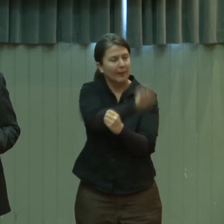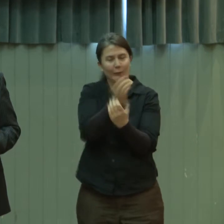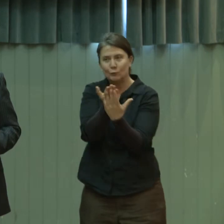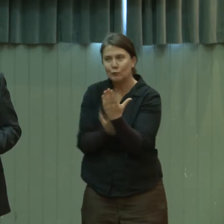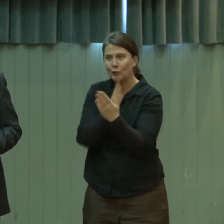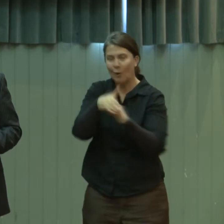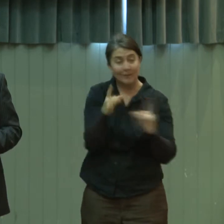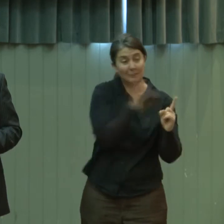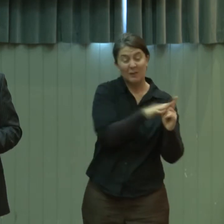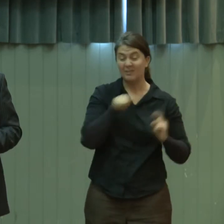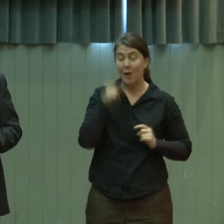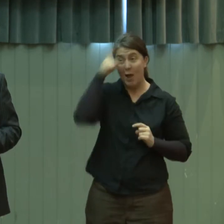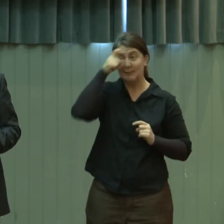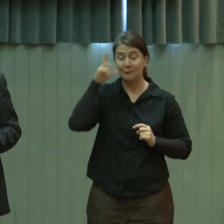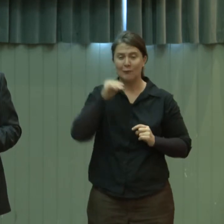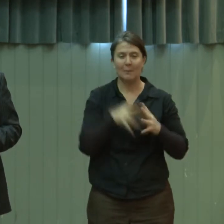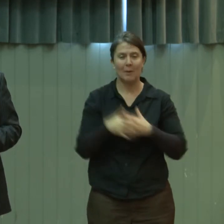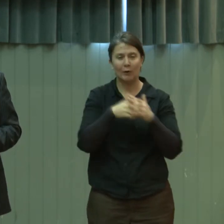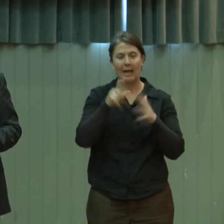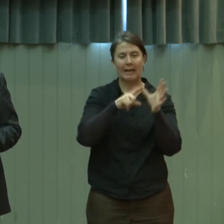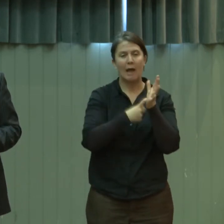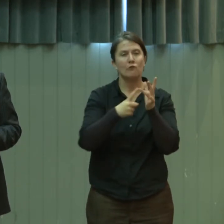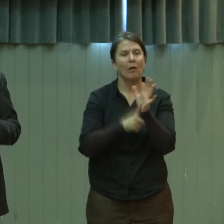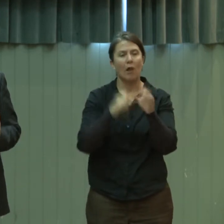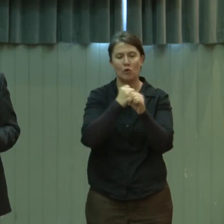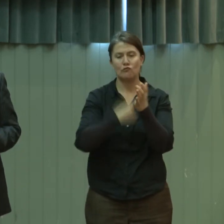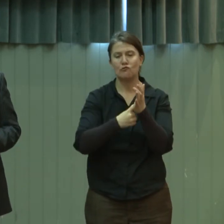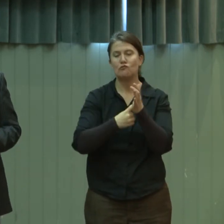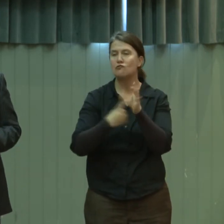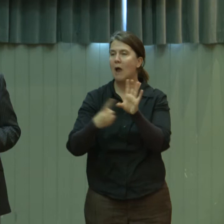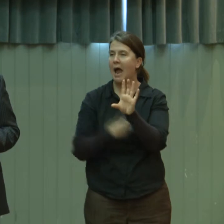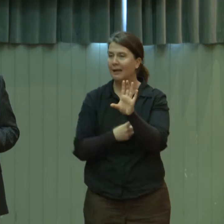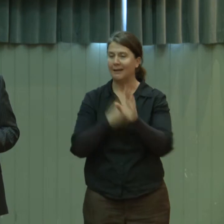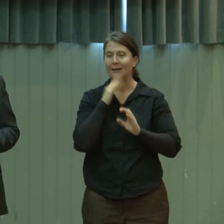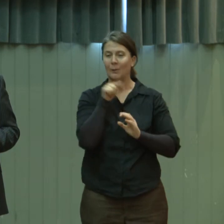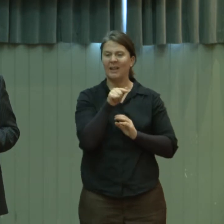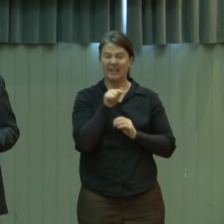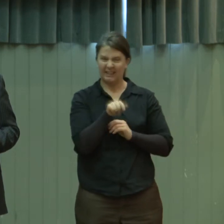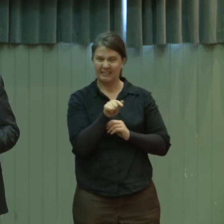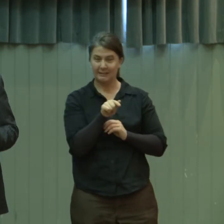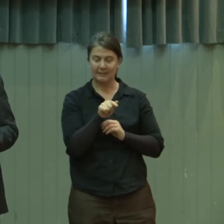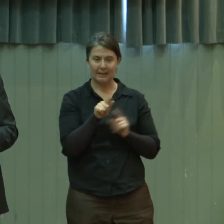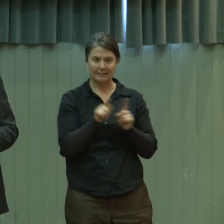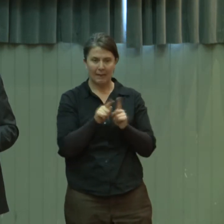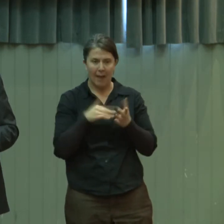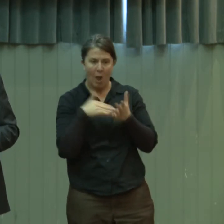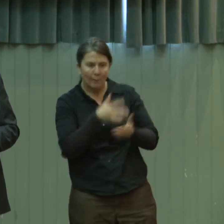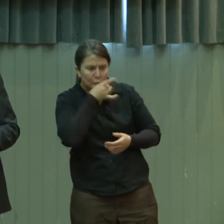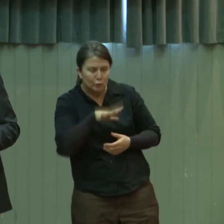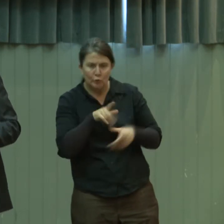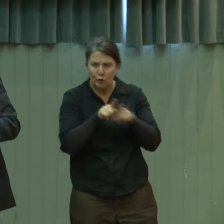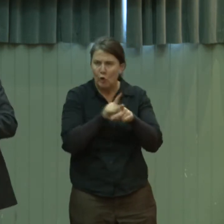an intervention from America by Carol Gray, and they're really mainly designed to help children gain social